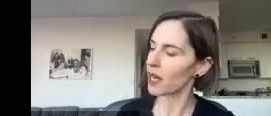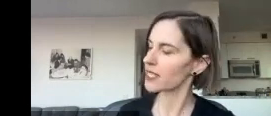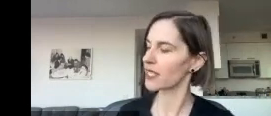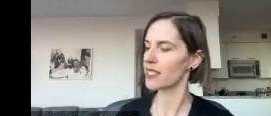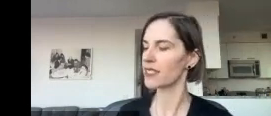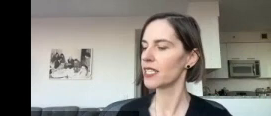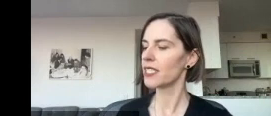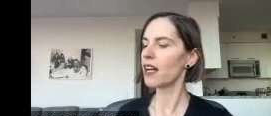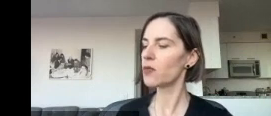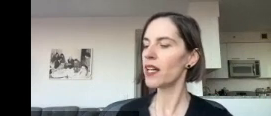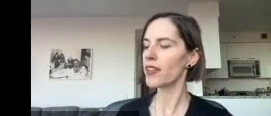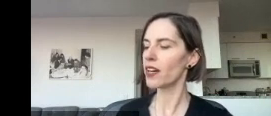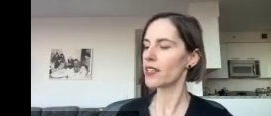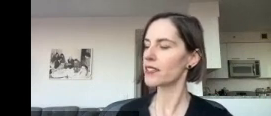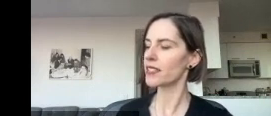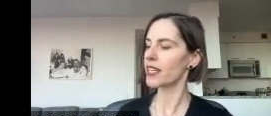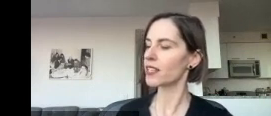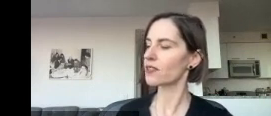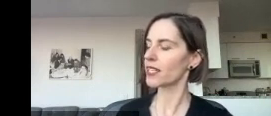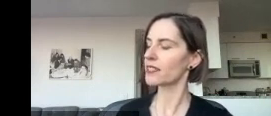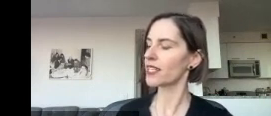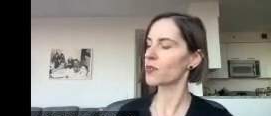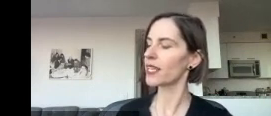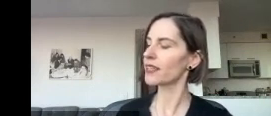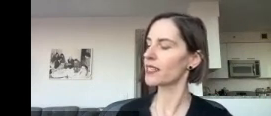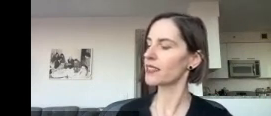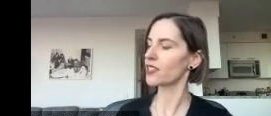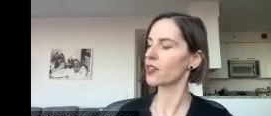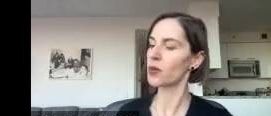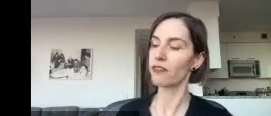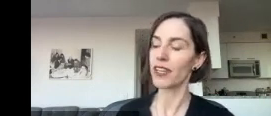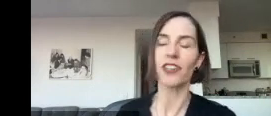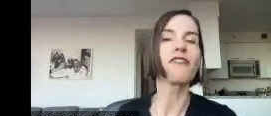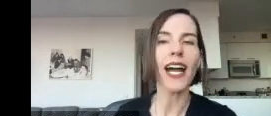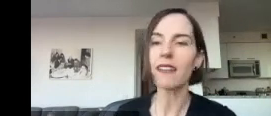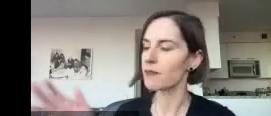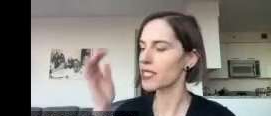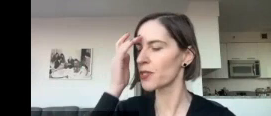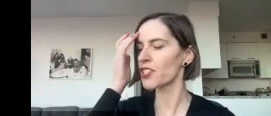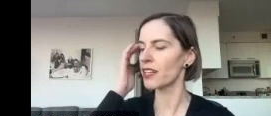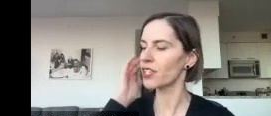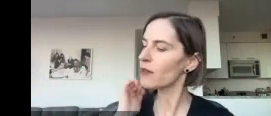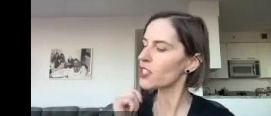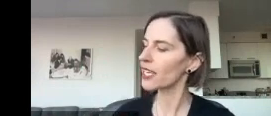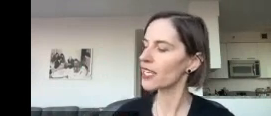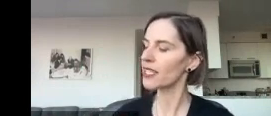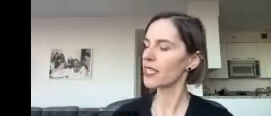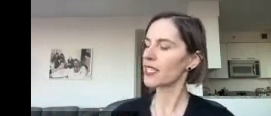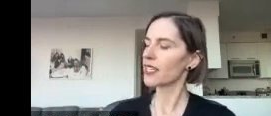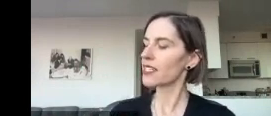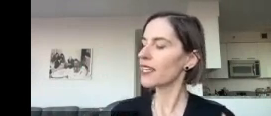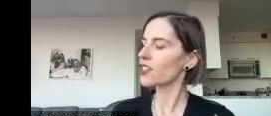speculatively monetized, all while the artist is characterized as relentless in her quote, in her violent besmirching of the garbage